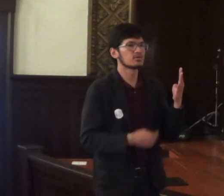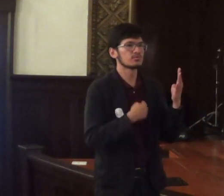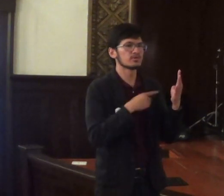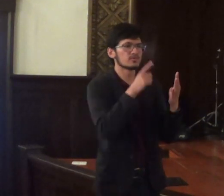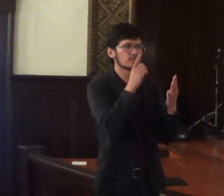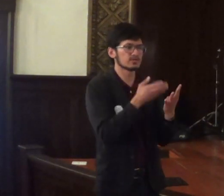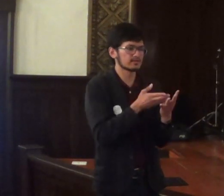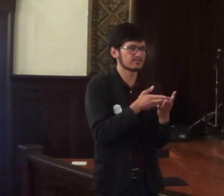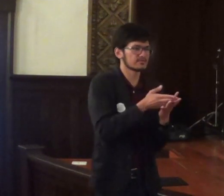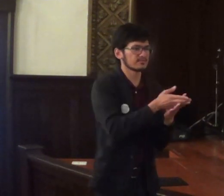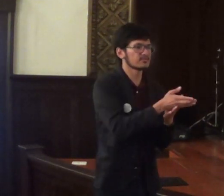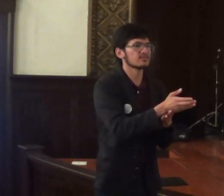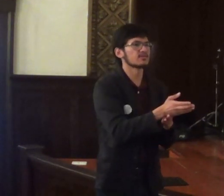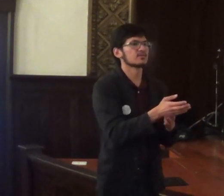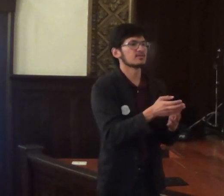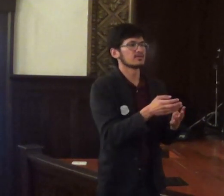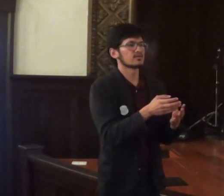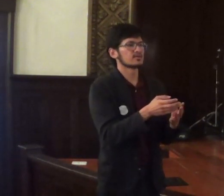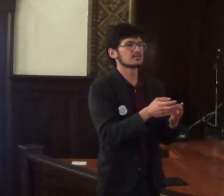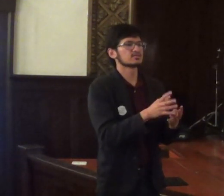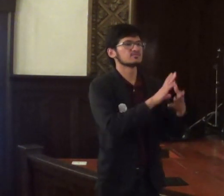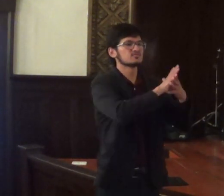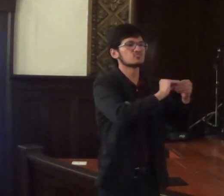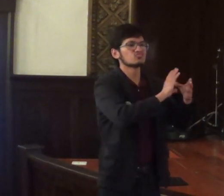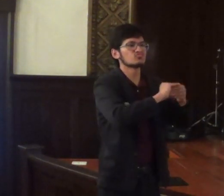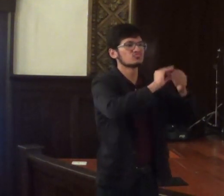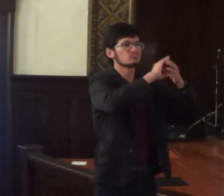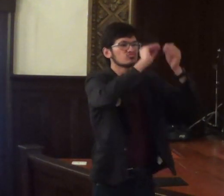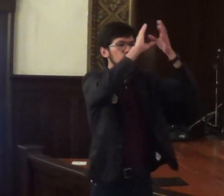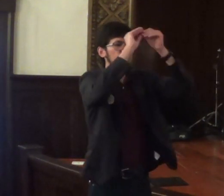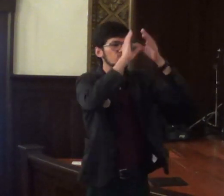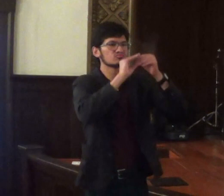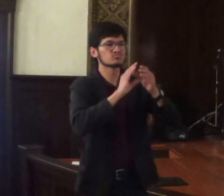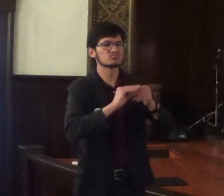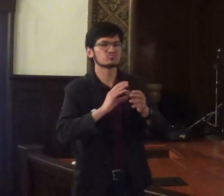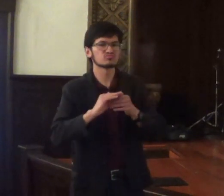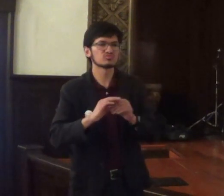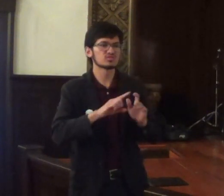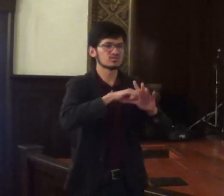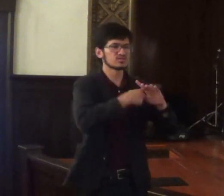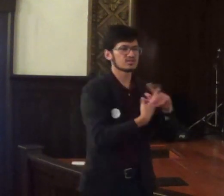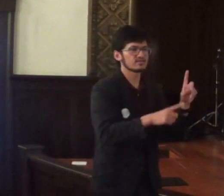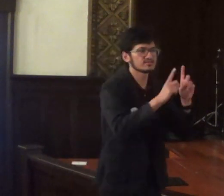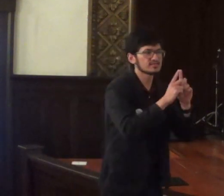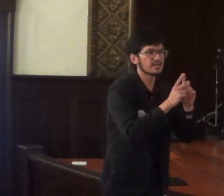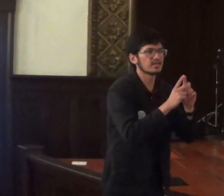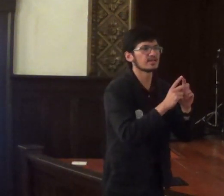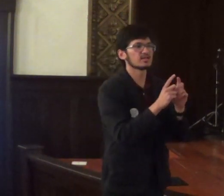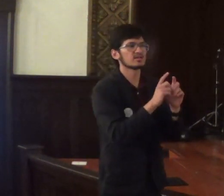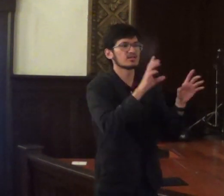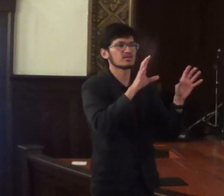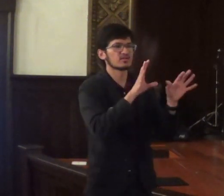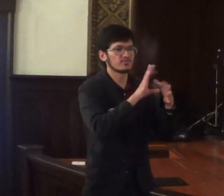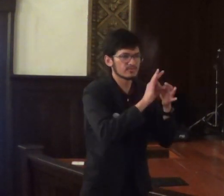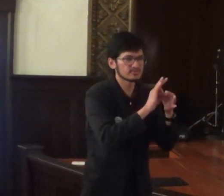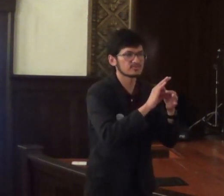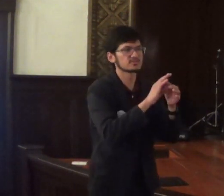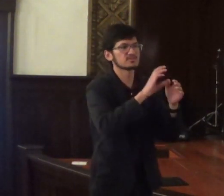relationship. So the first one is the crush, the second one is the relationship, the third one is the breakup, and this one is can you be friends again? And